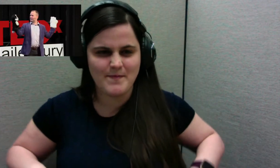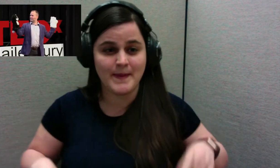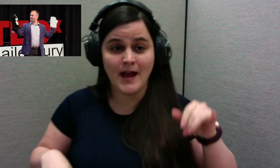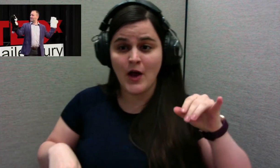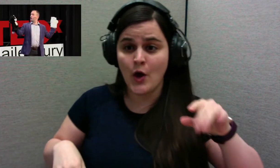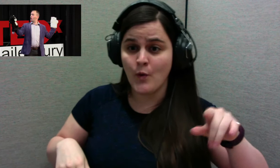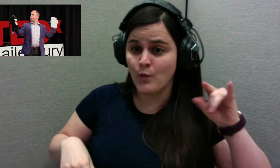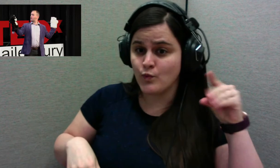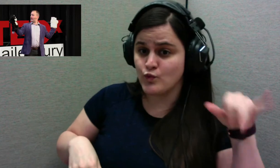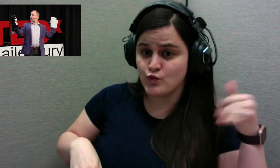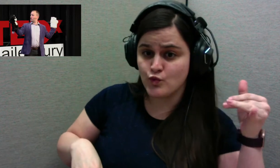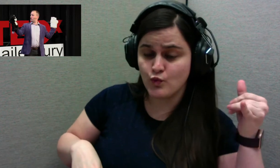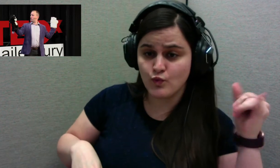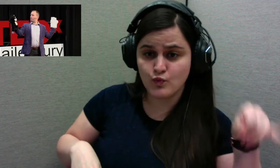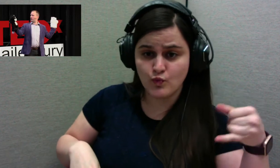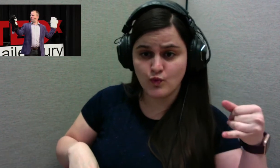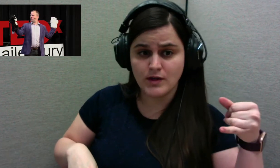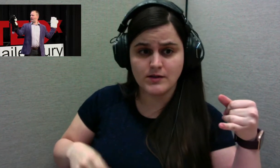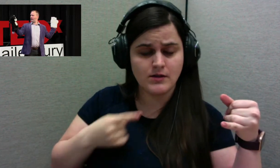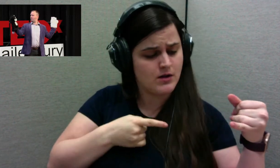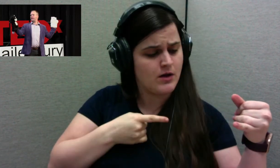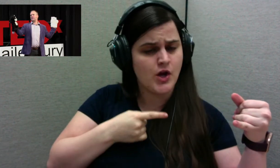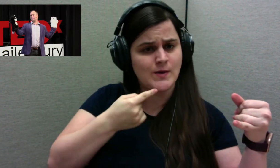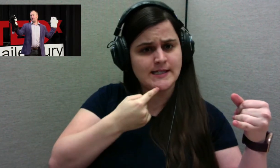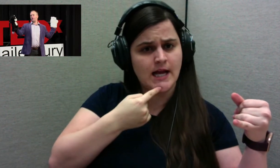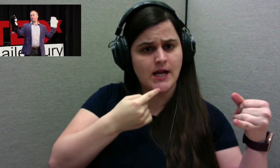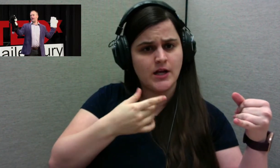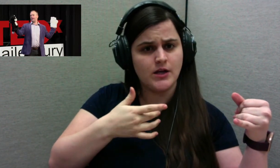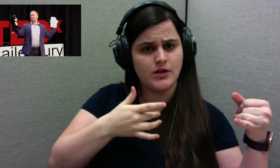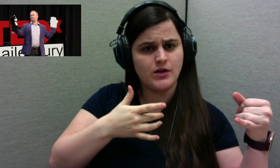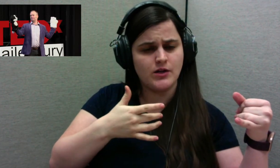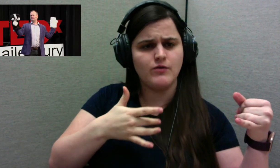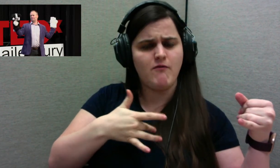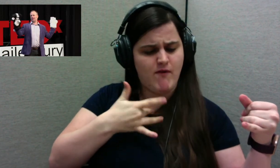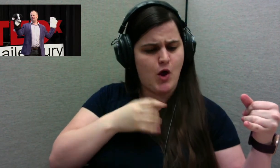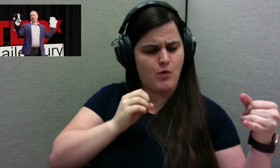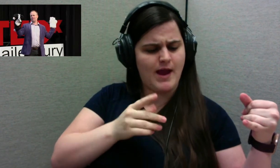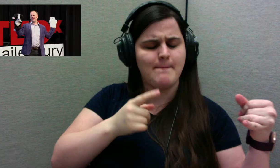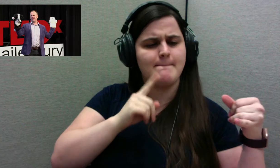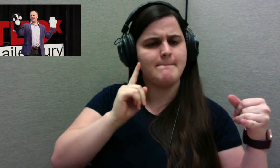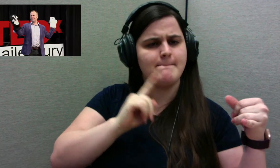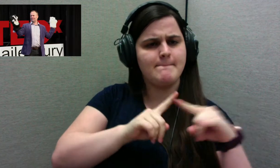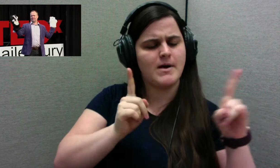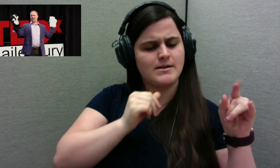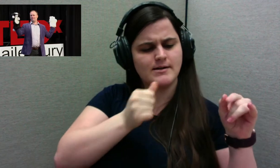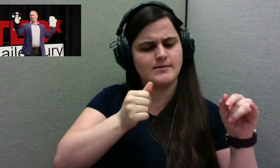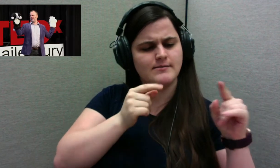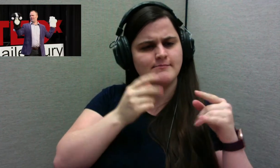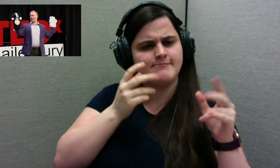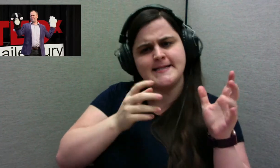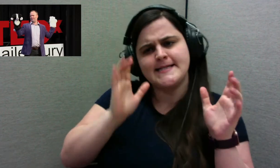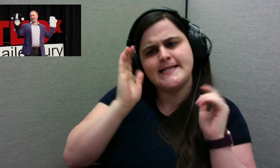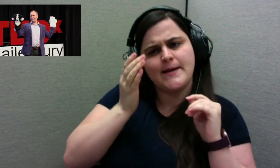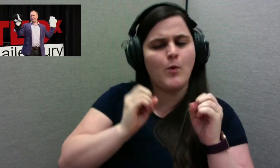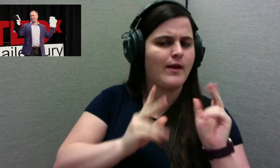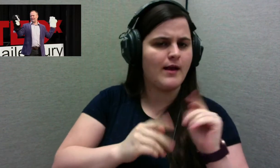yeah? You've said that you felt okay, but you didn't sound okay. I'm not really. I'm very,